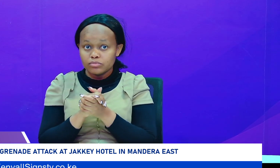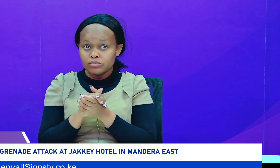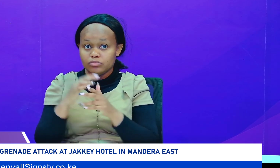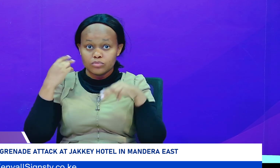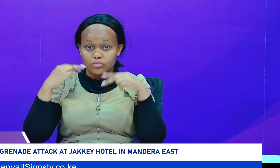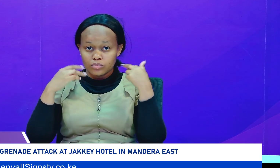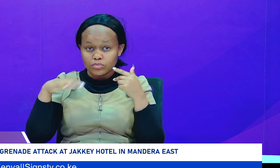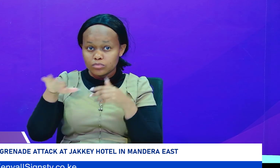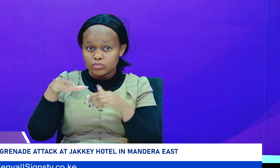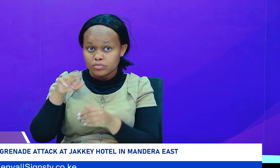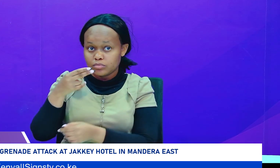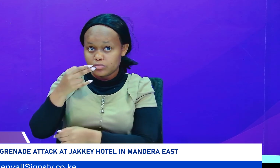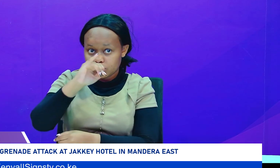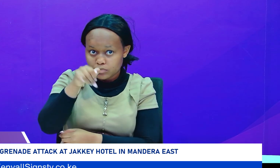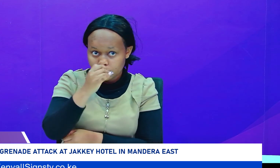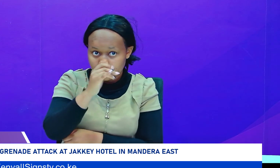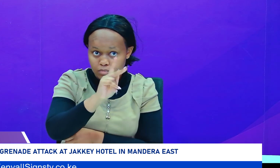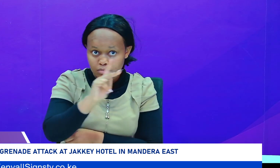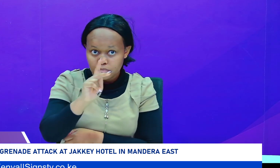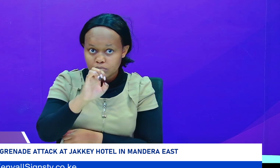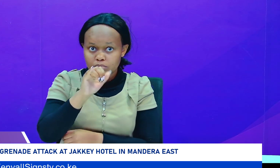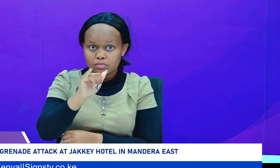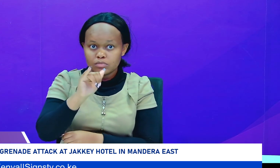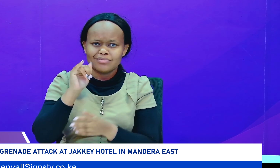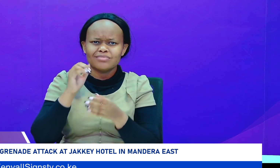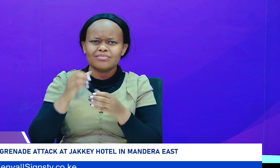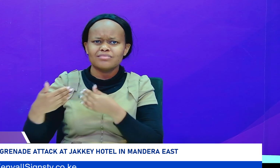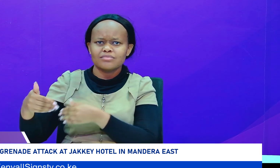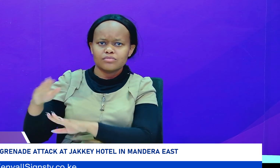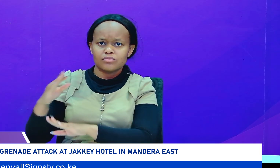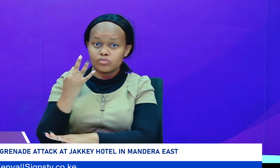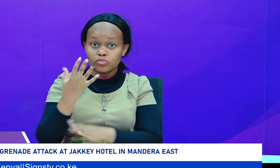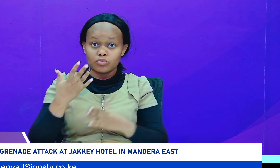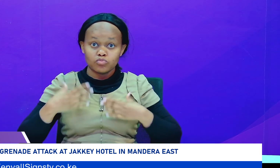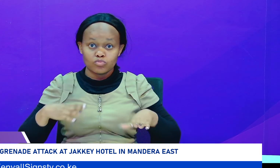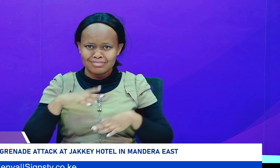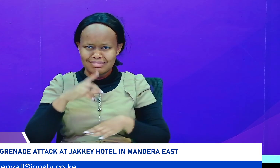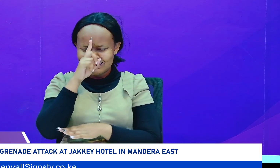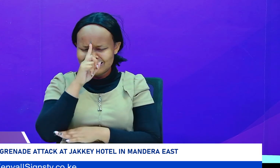at Jackie Hotel that left 3 people seriously injured.